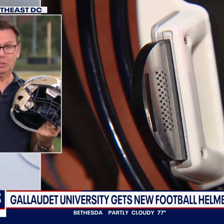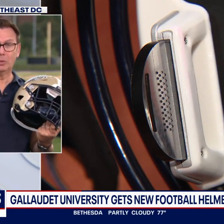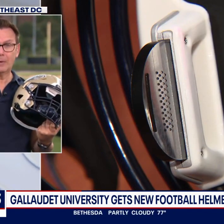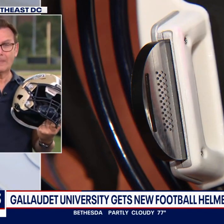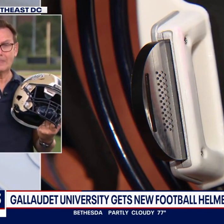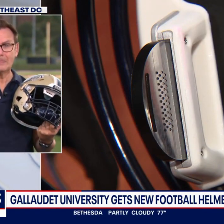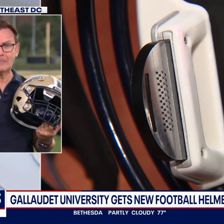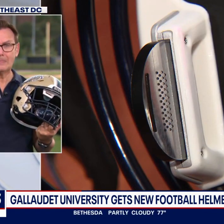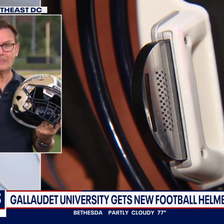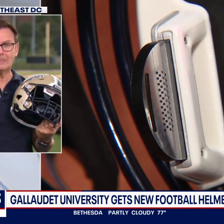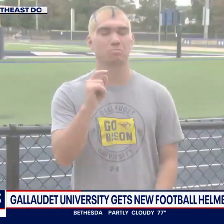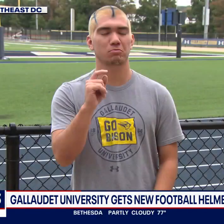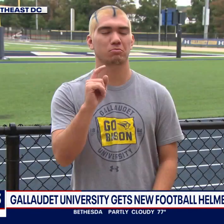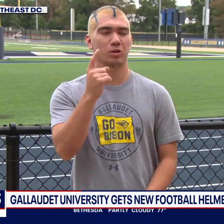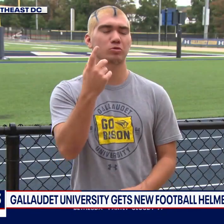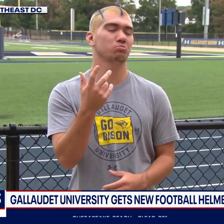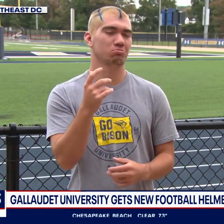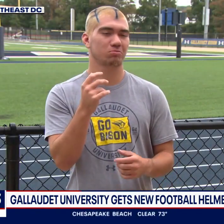game-changer.